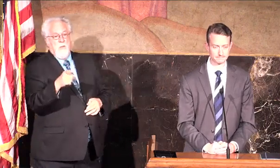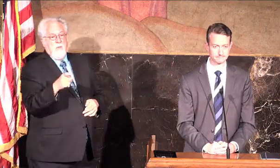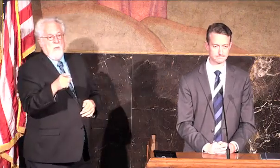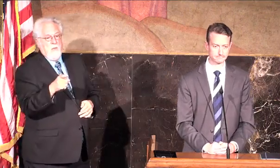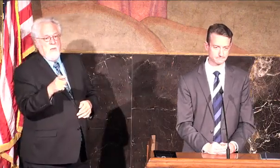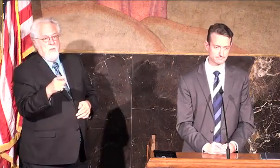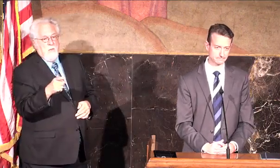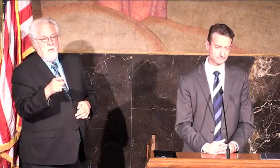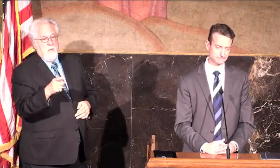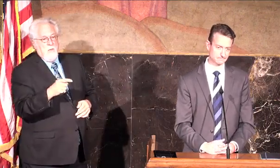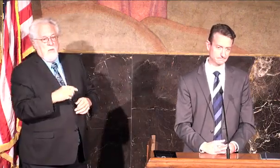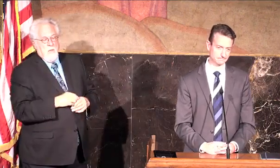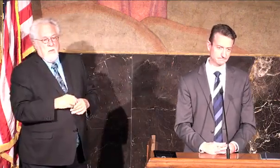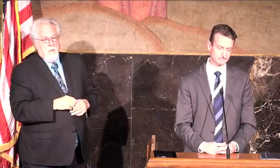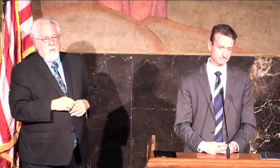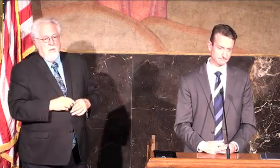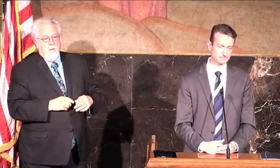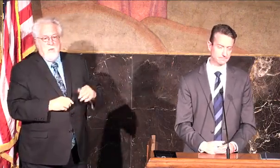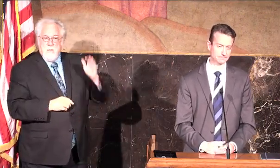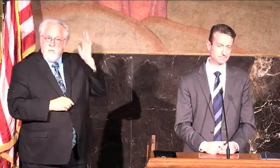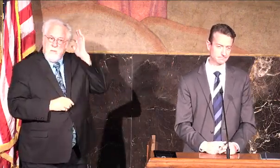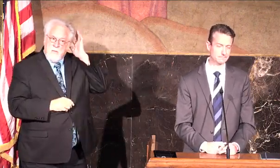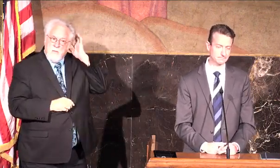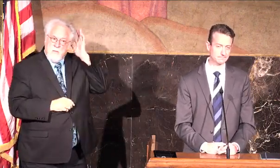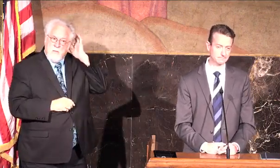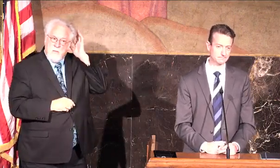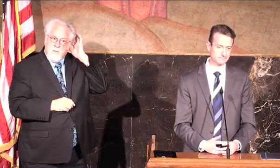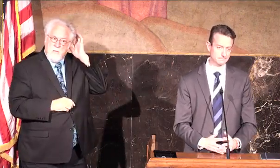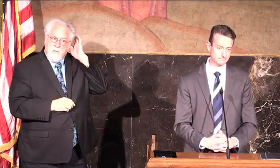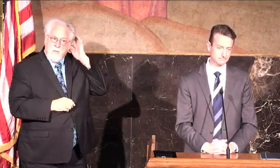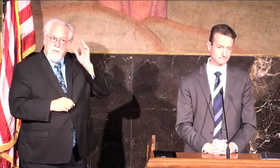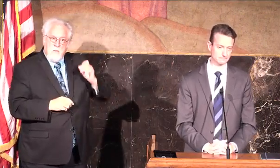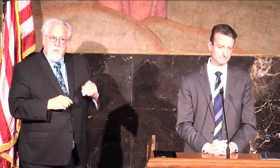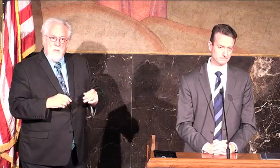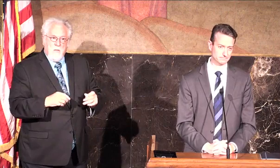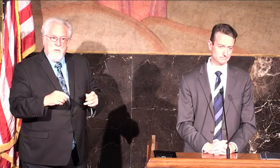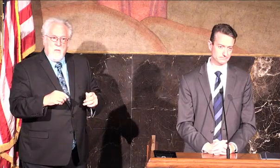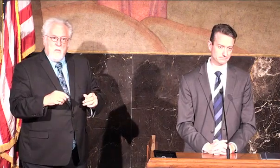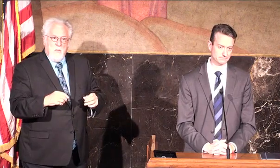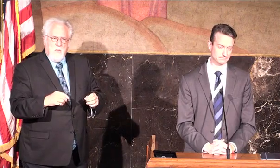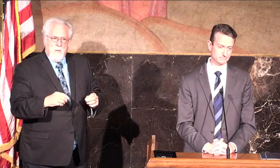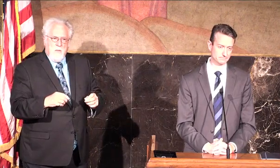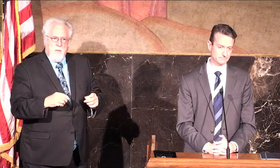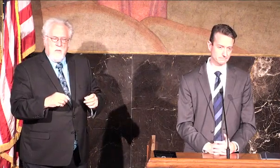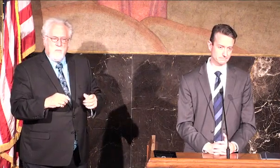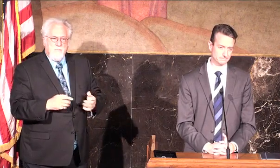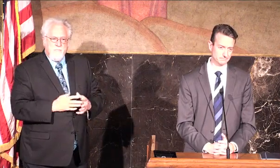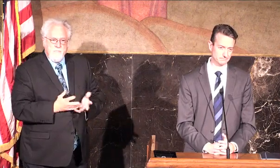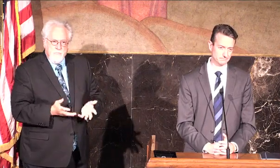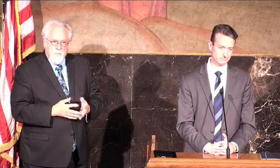all of those factors, both here and in other states as well, I mean,